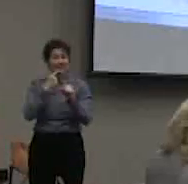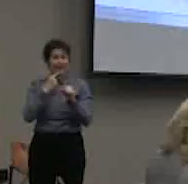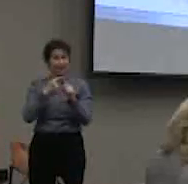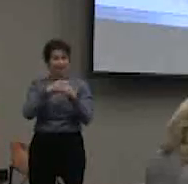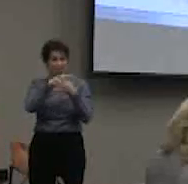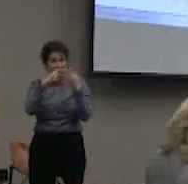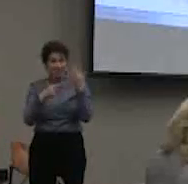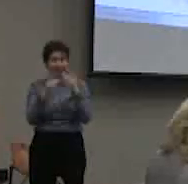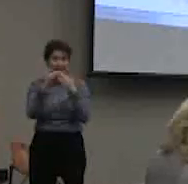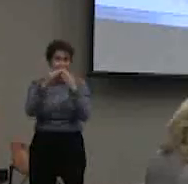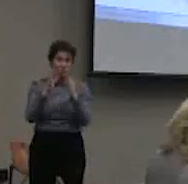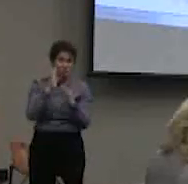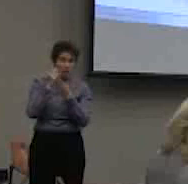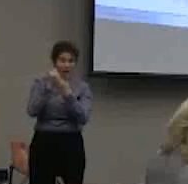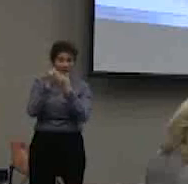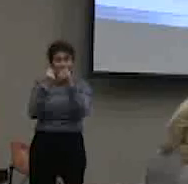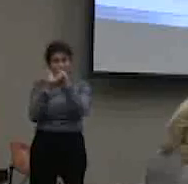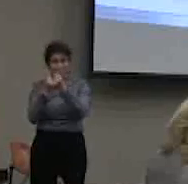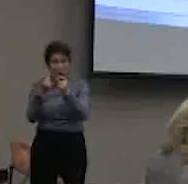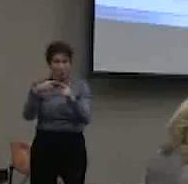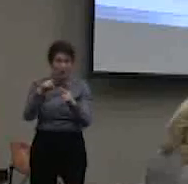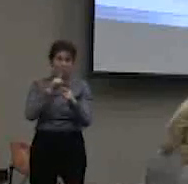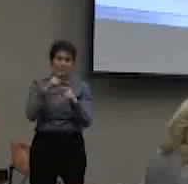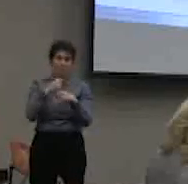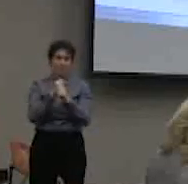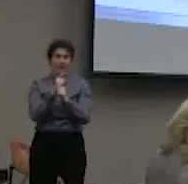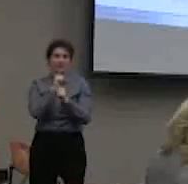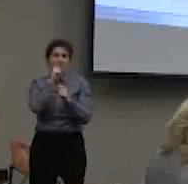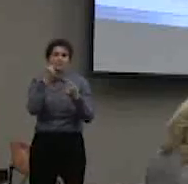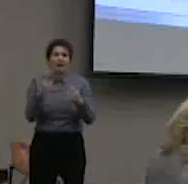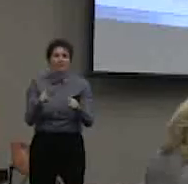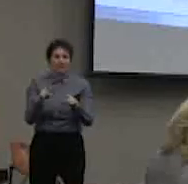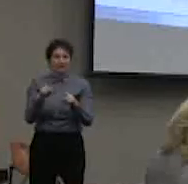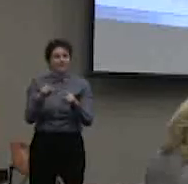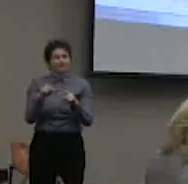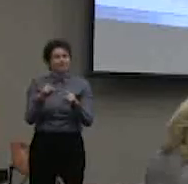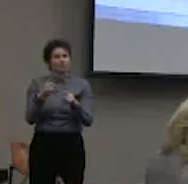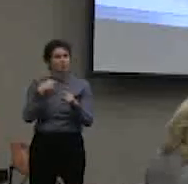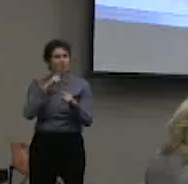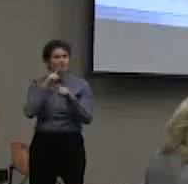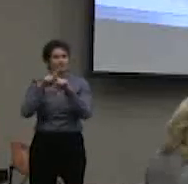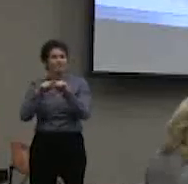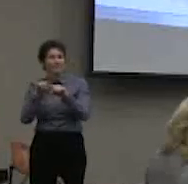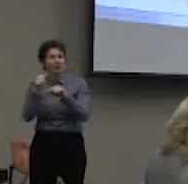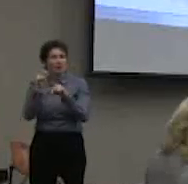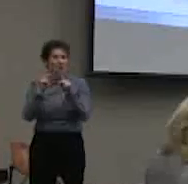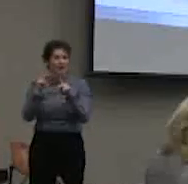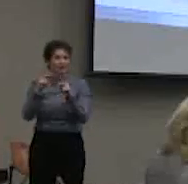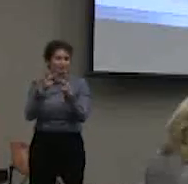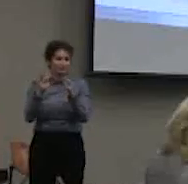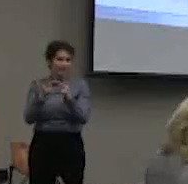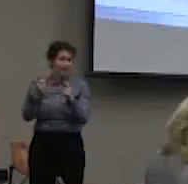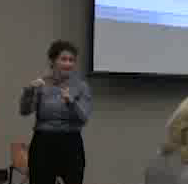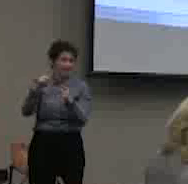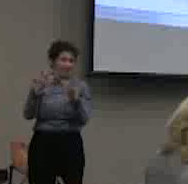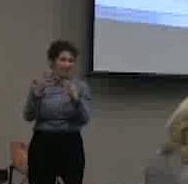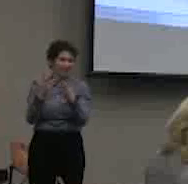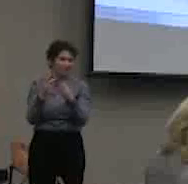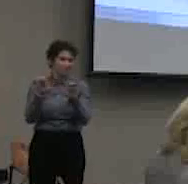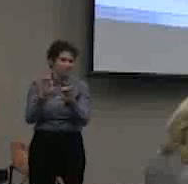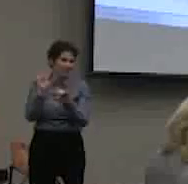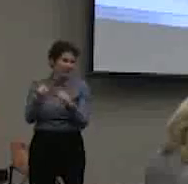leaders. We're going to help and support them and make that real. And we're certainly leaning on other places that have done this as well. But I will say